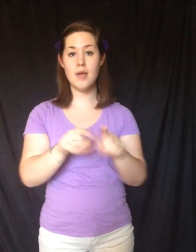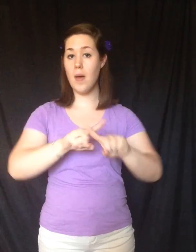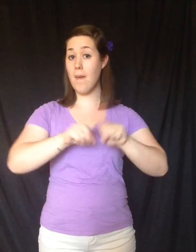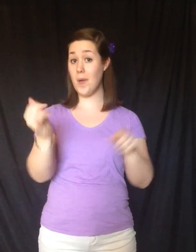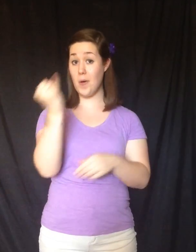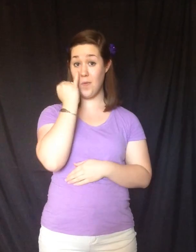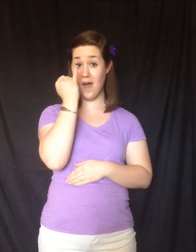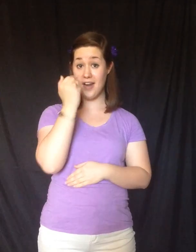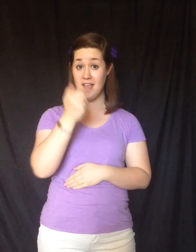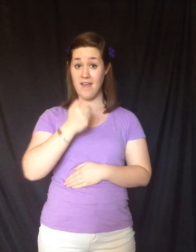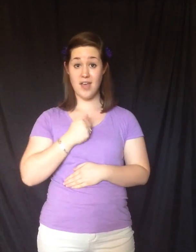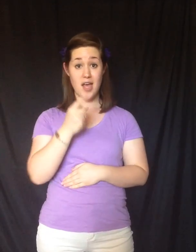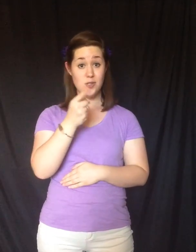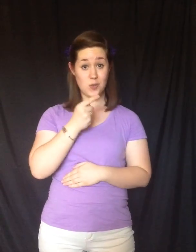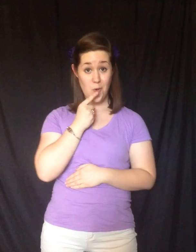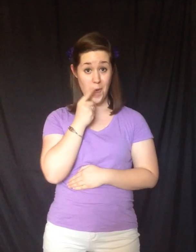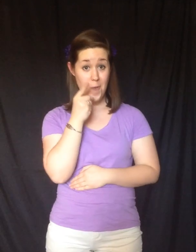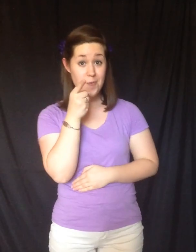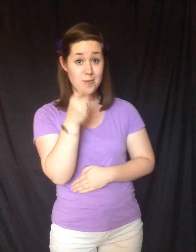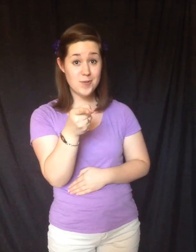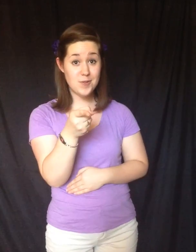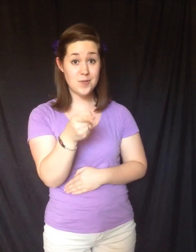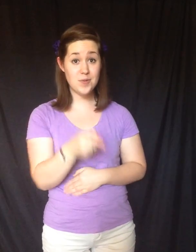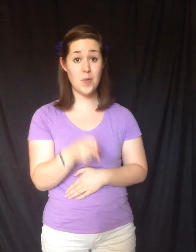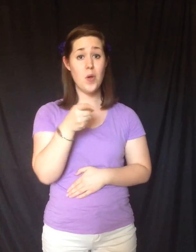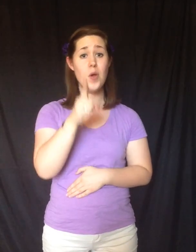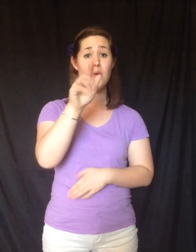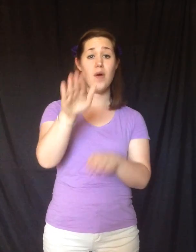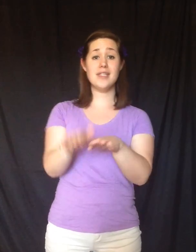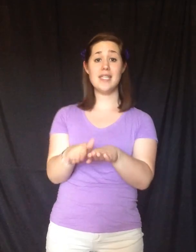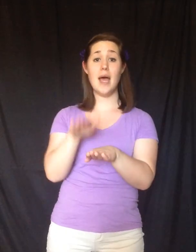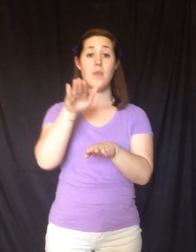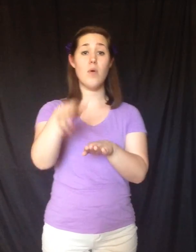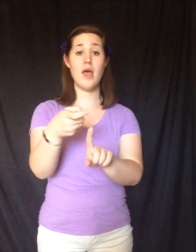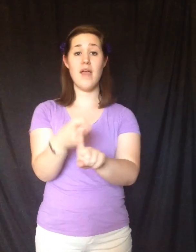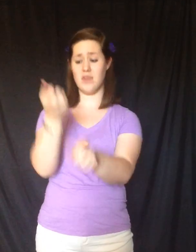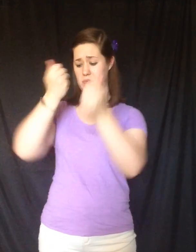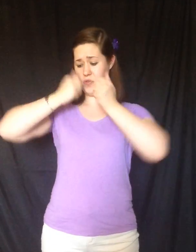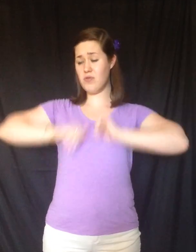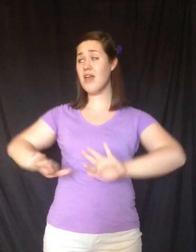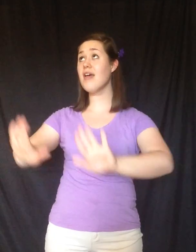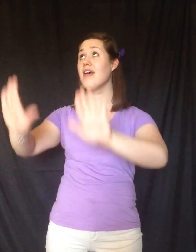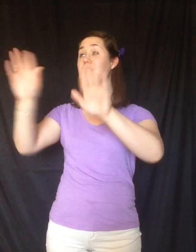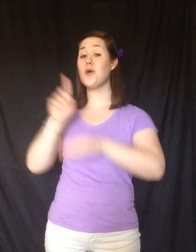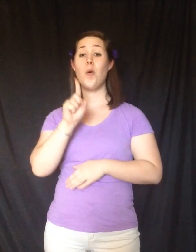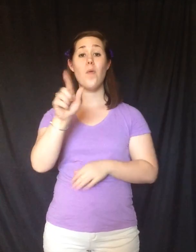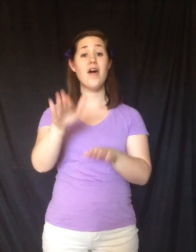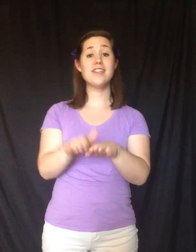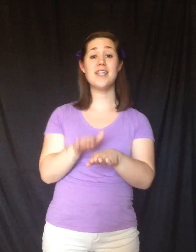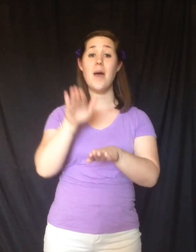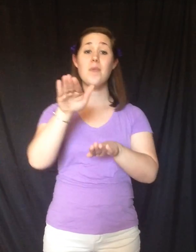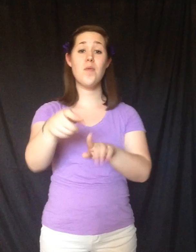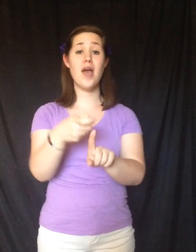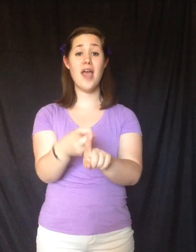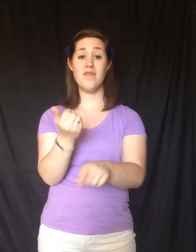But what if I told you, you're one step away from surrender, one step away